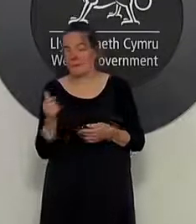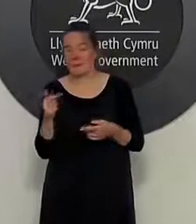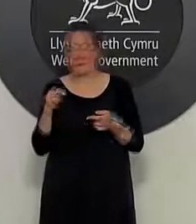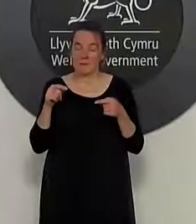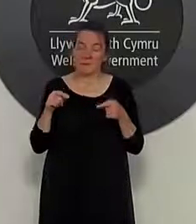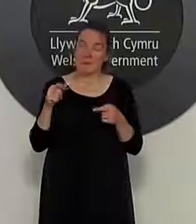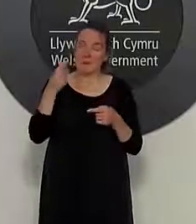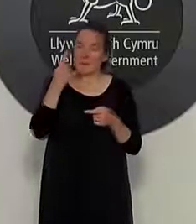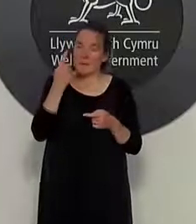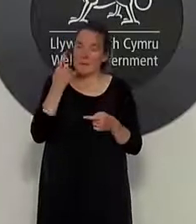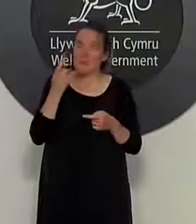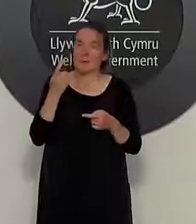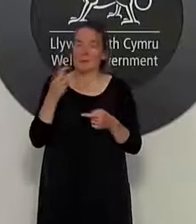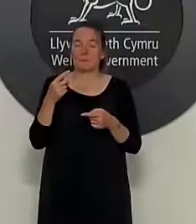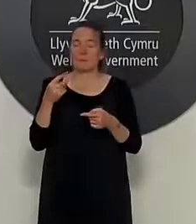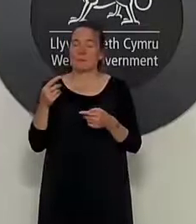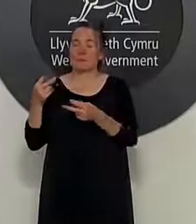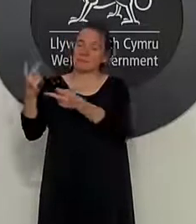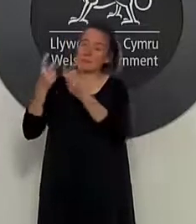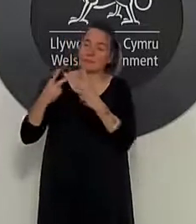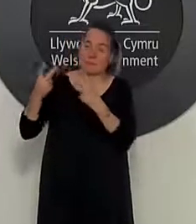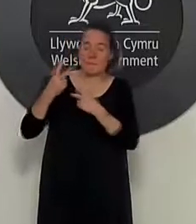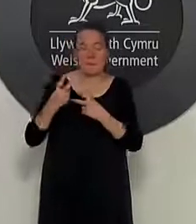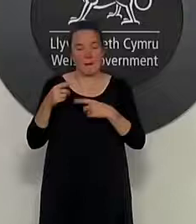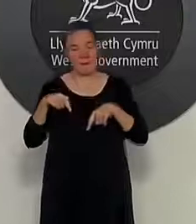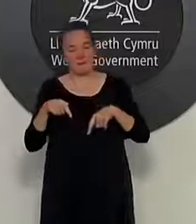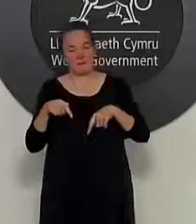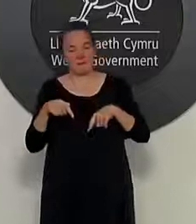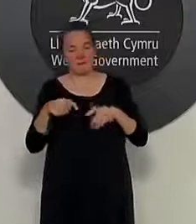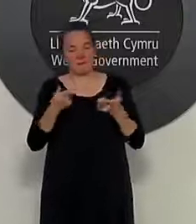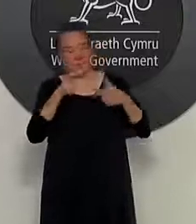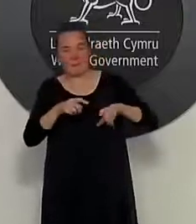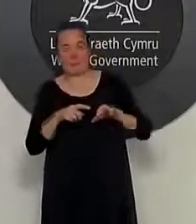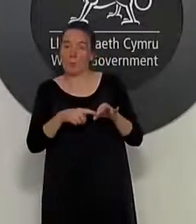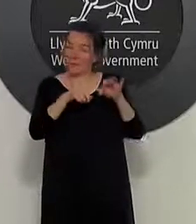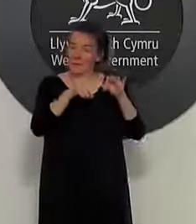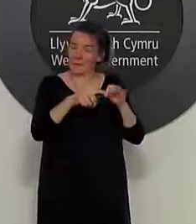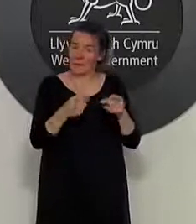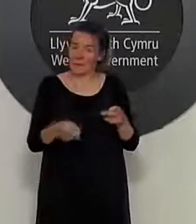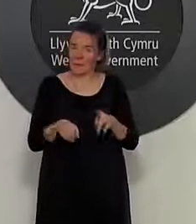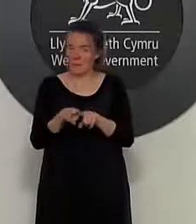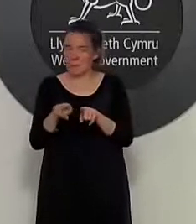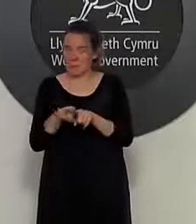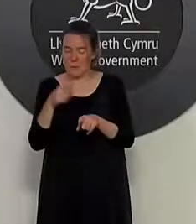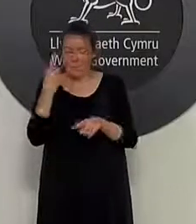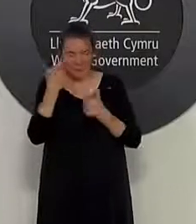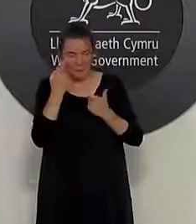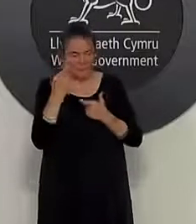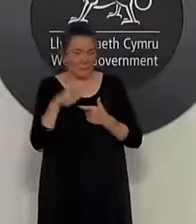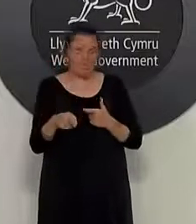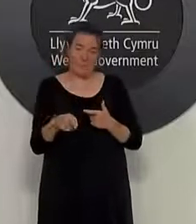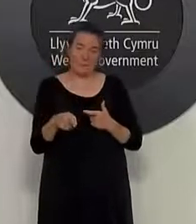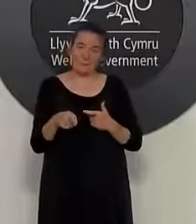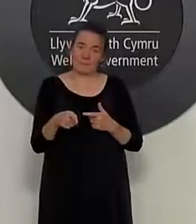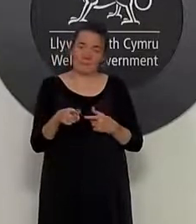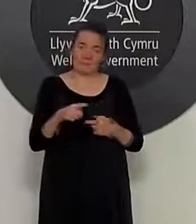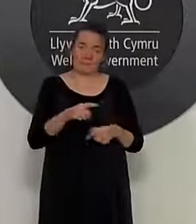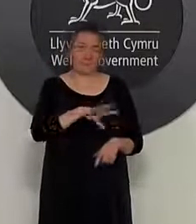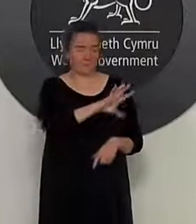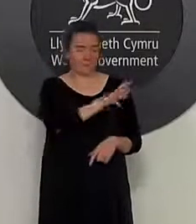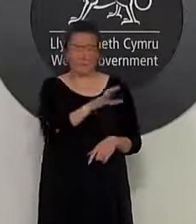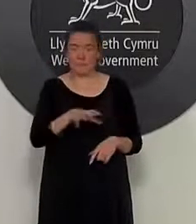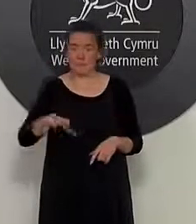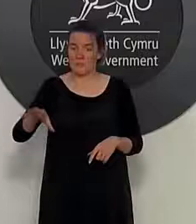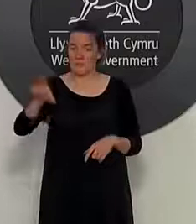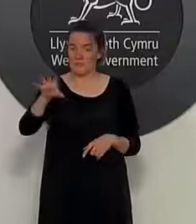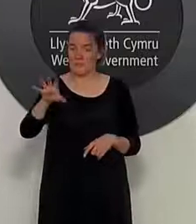quality of tourism accommodation, but also the pressures that this can that over